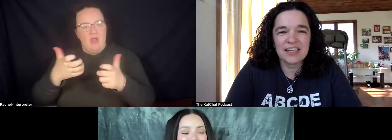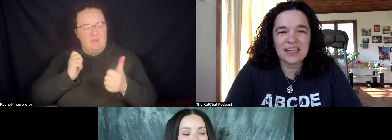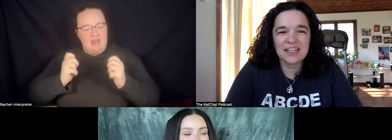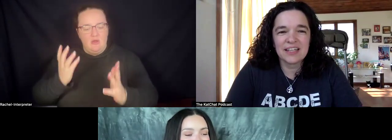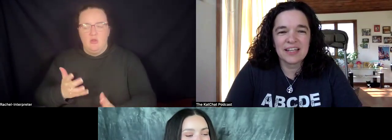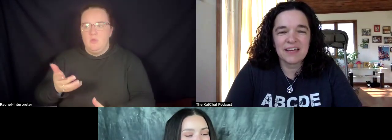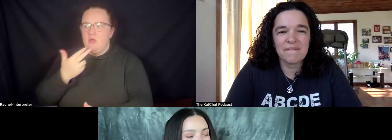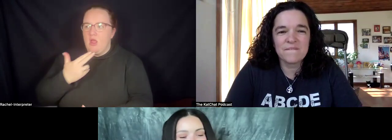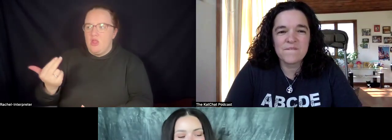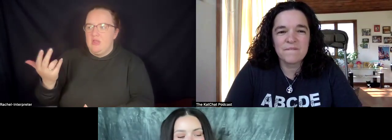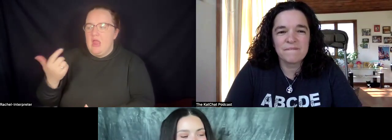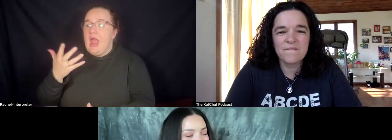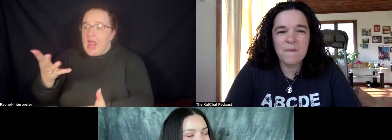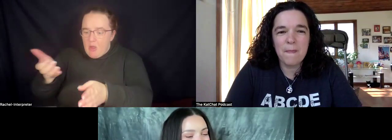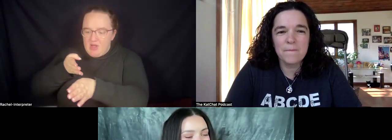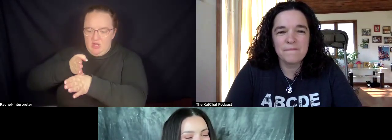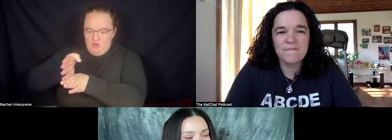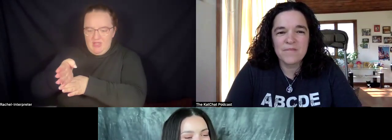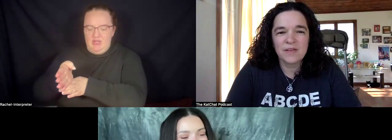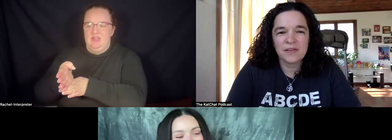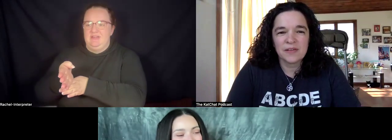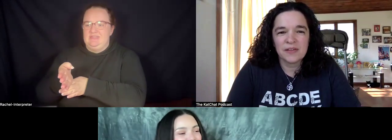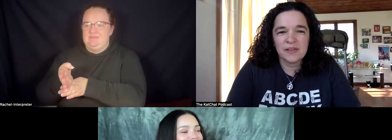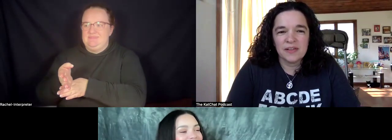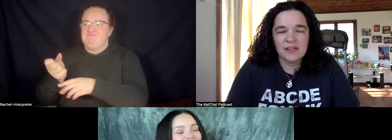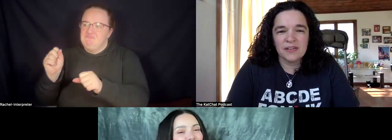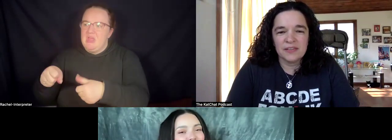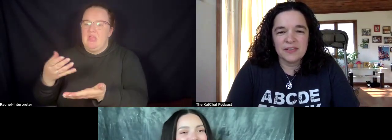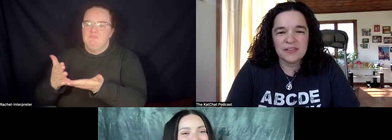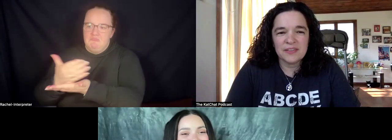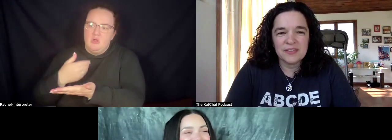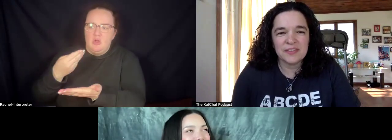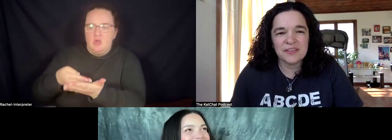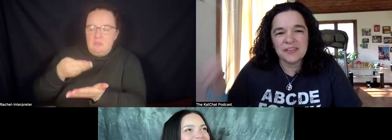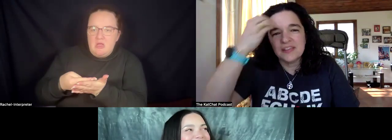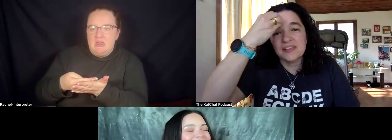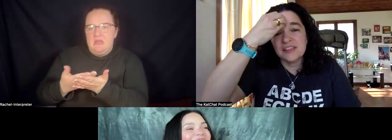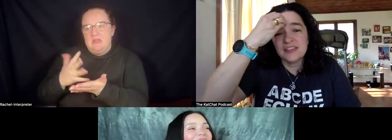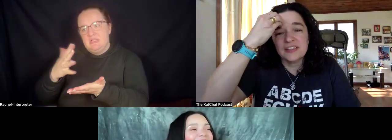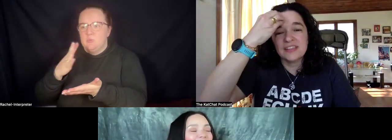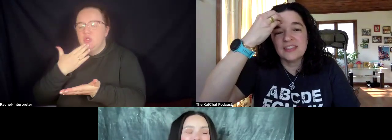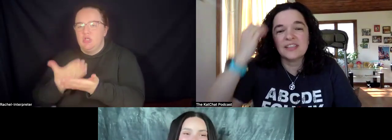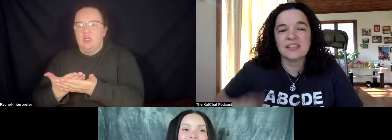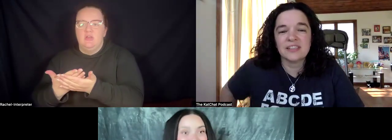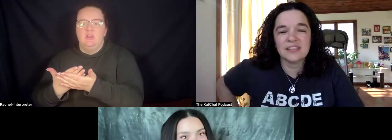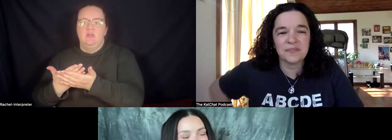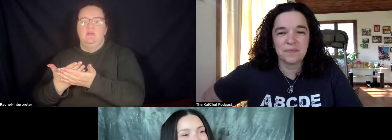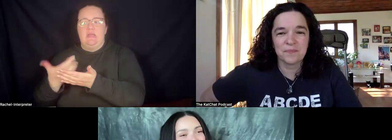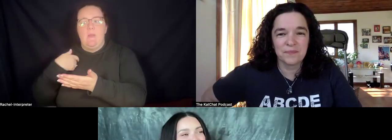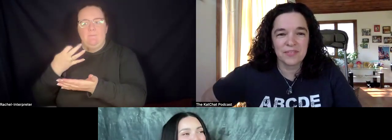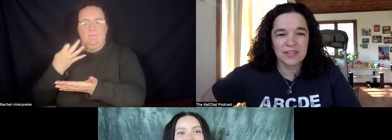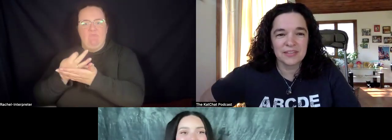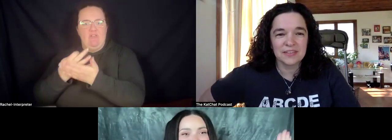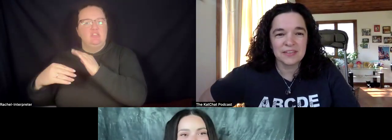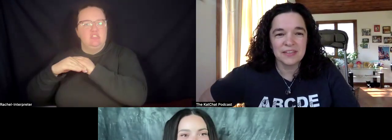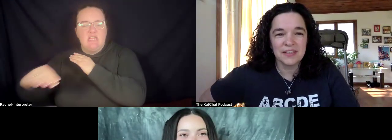want to have a career that, I make decent money and I would be, financially stable. And I